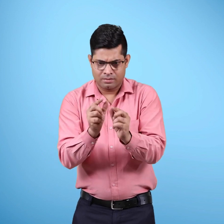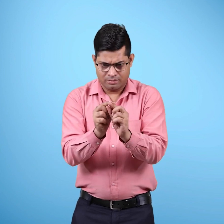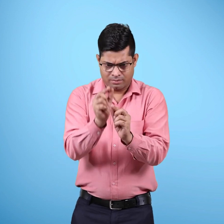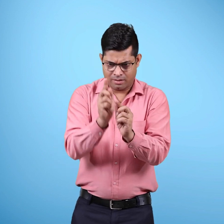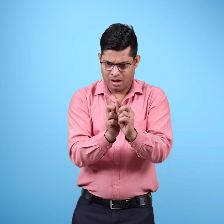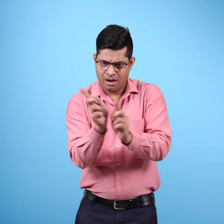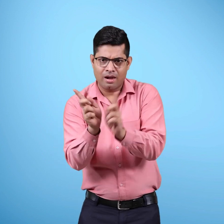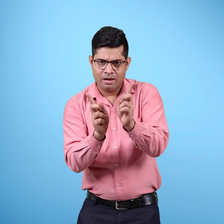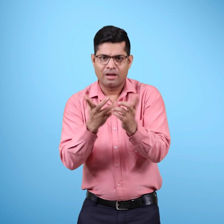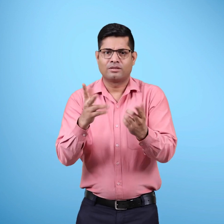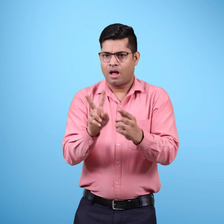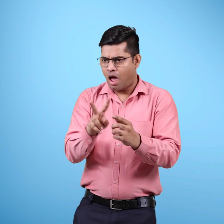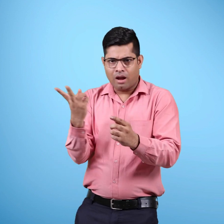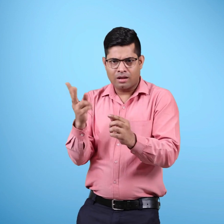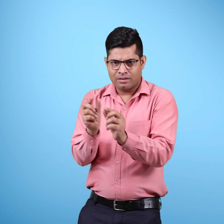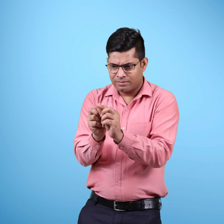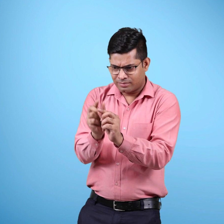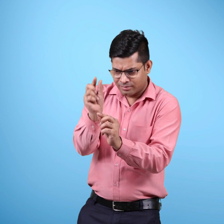Note down different structures or parts